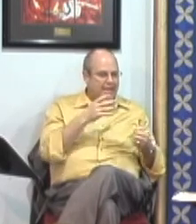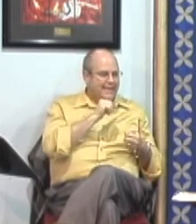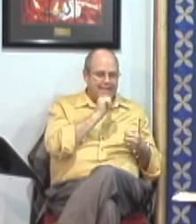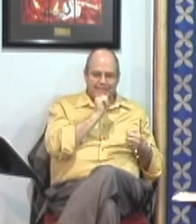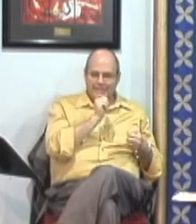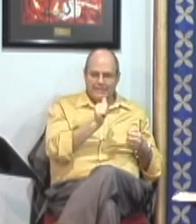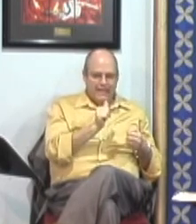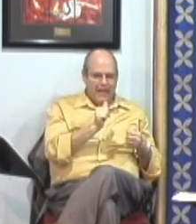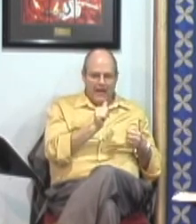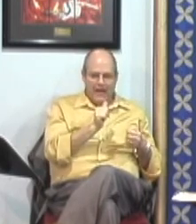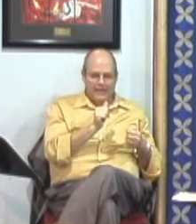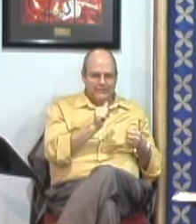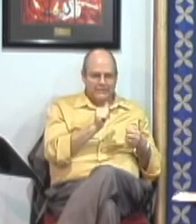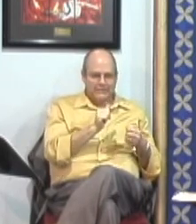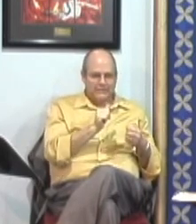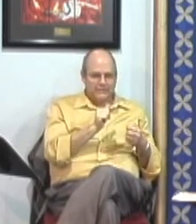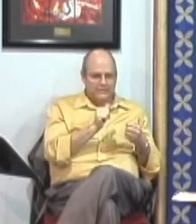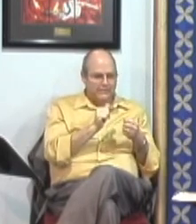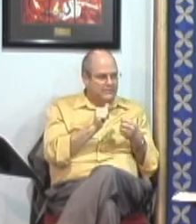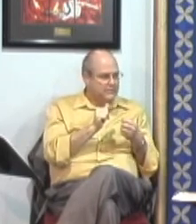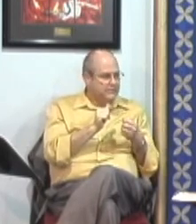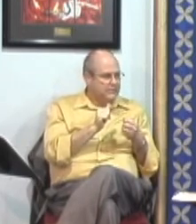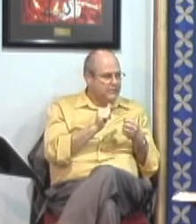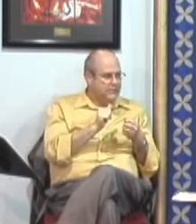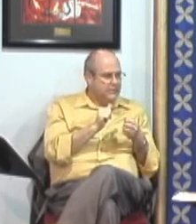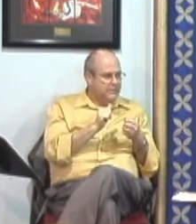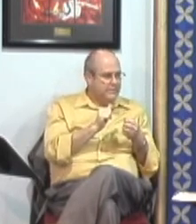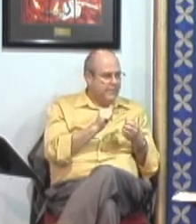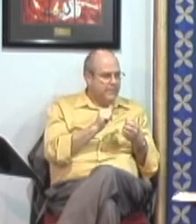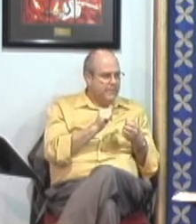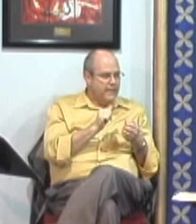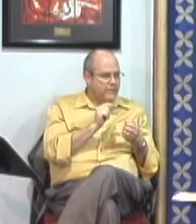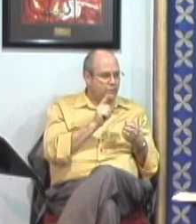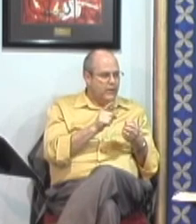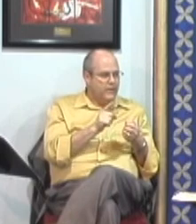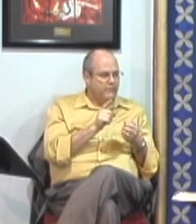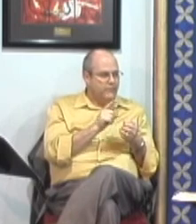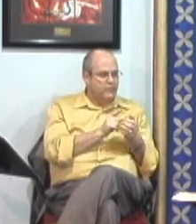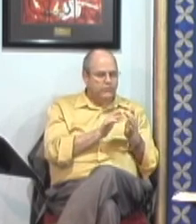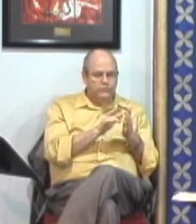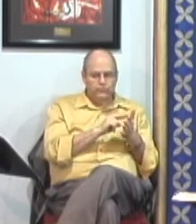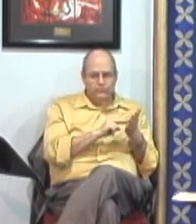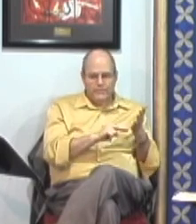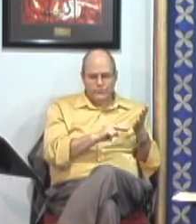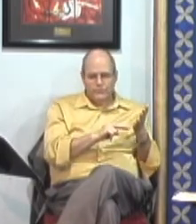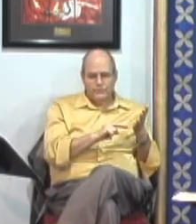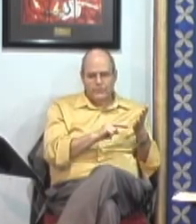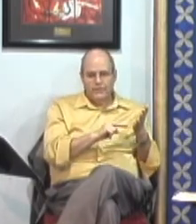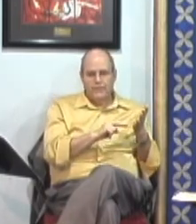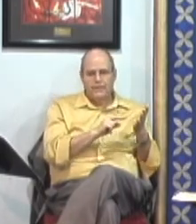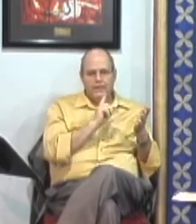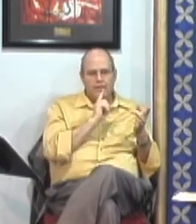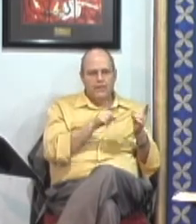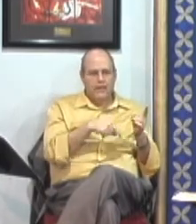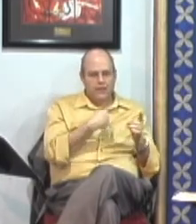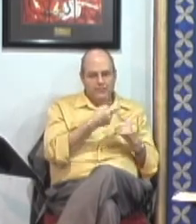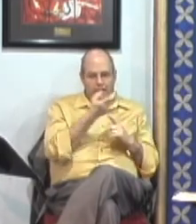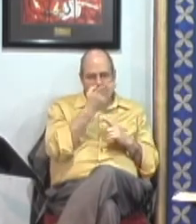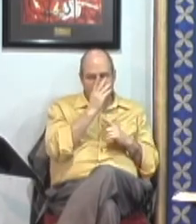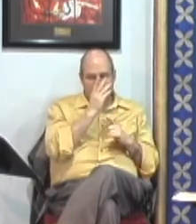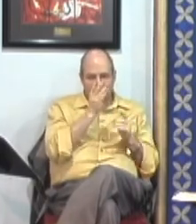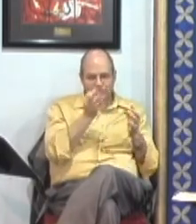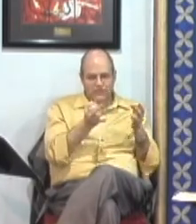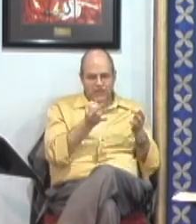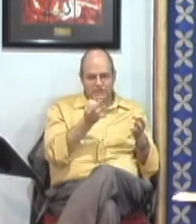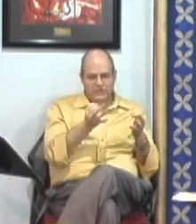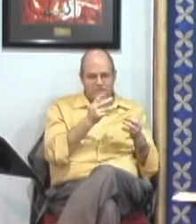not clear the guilty, and that's his justice. And here's one of the scriptures. There's several scriptures that speak about God's justice.